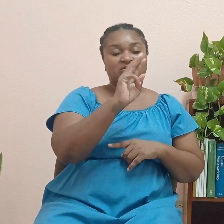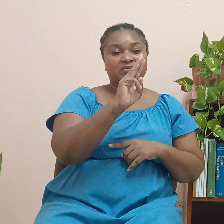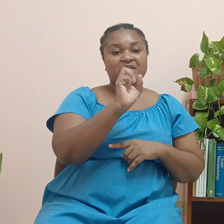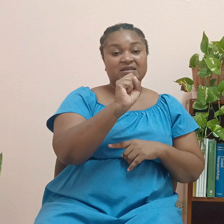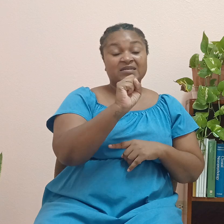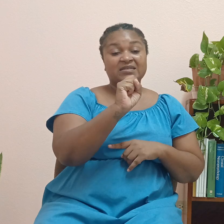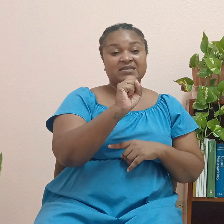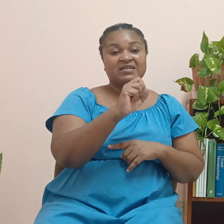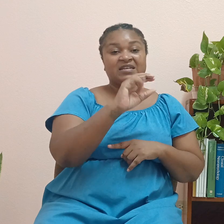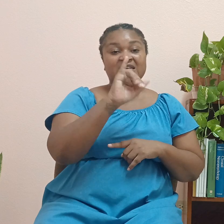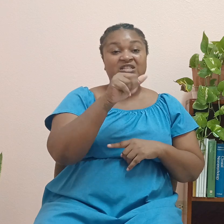James,